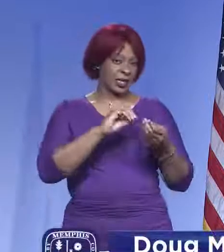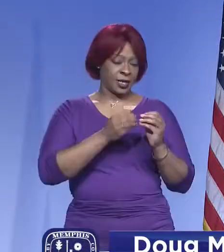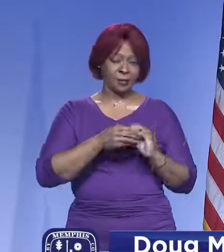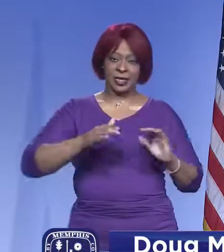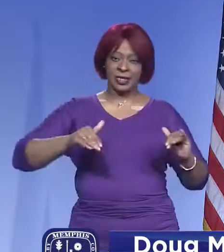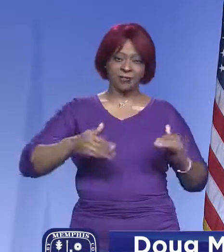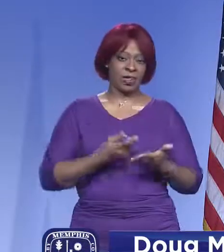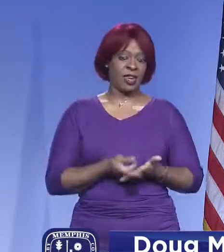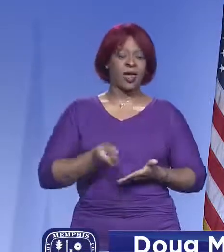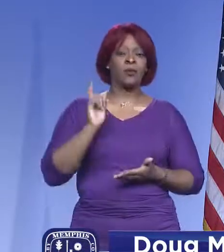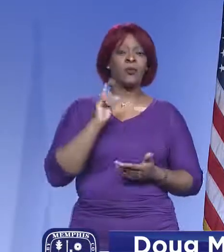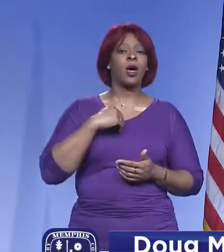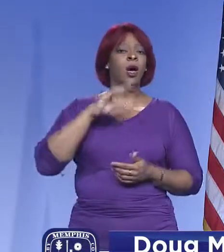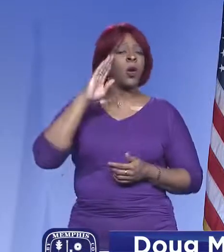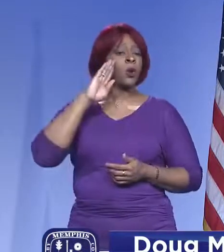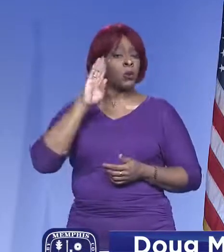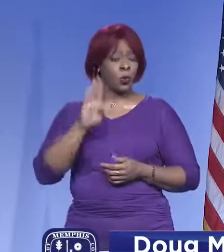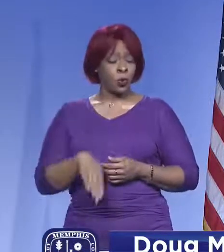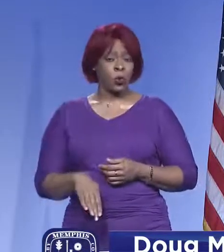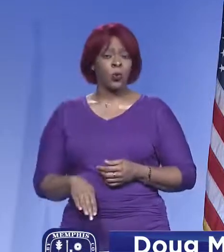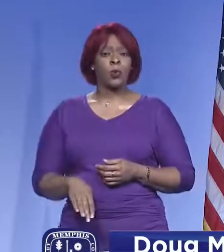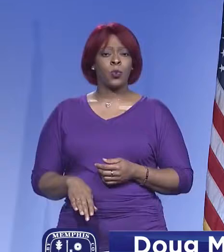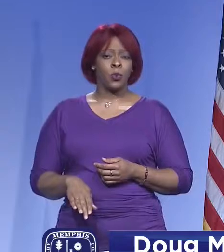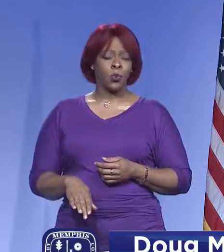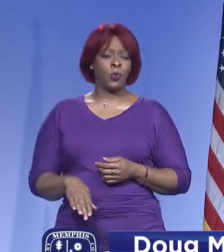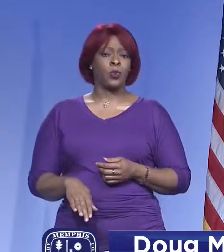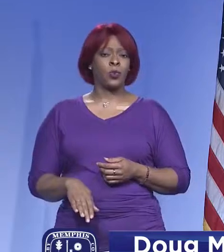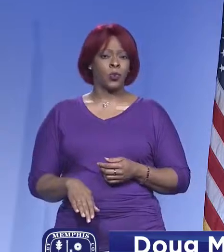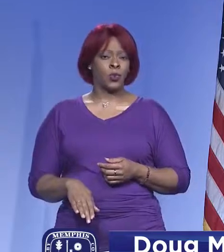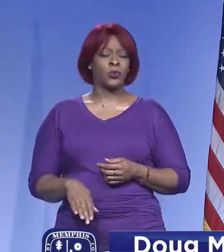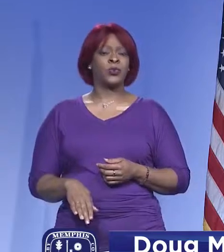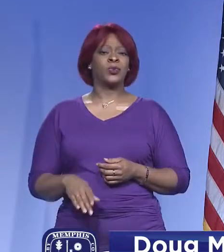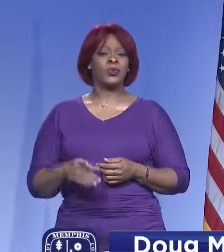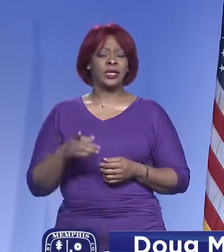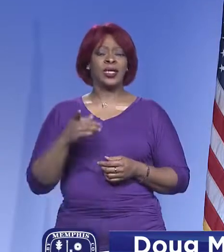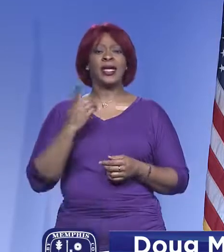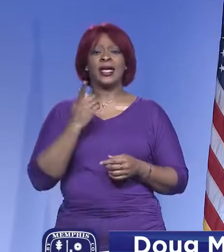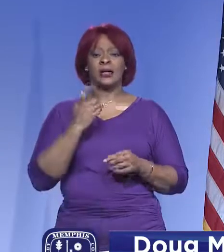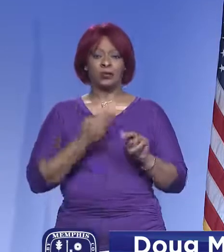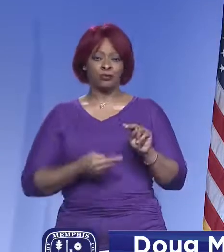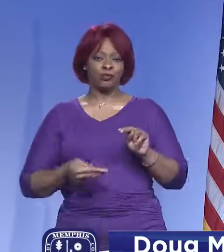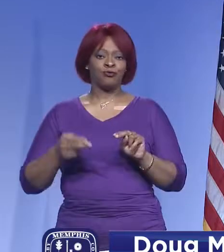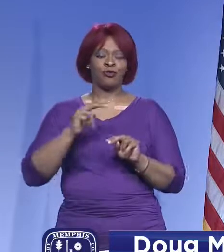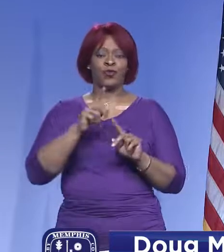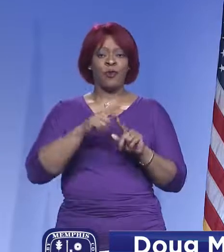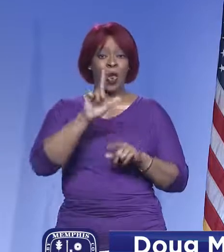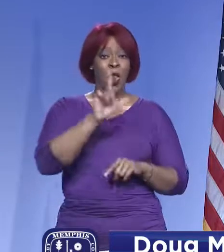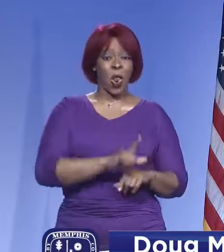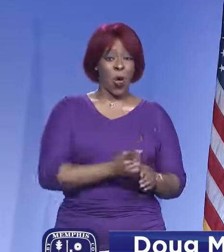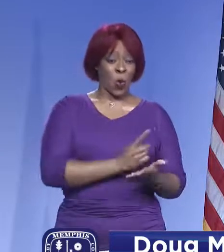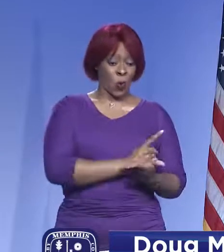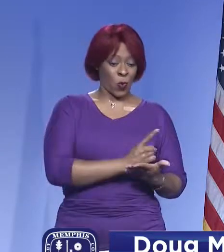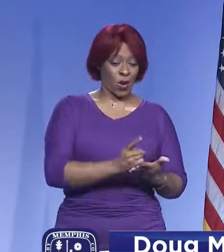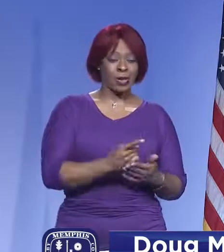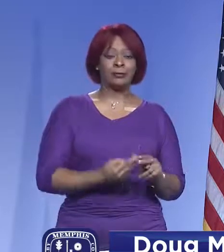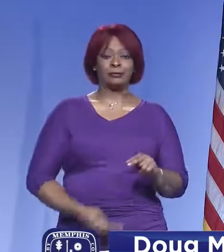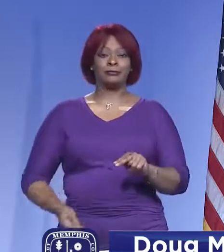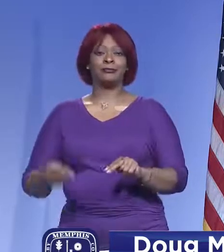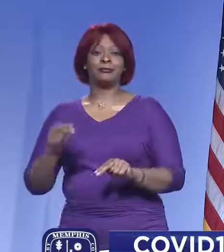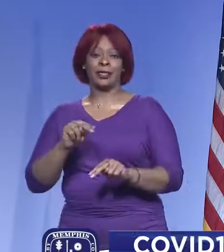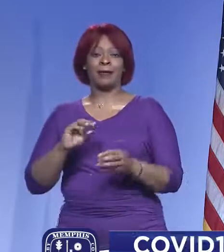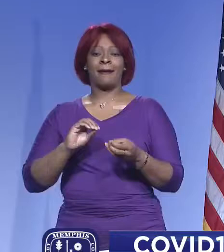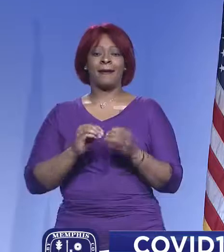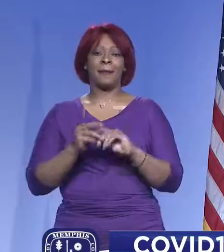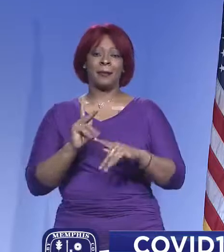for last week, but I know it had rebounded from what was a low the previous week, and we are seeing a bit of an